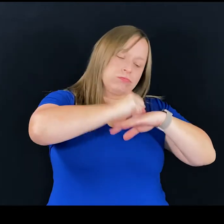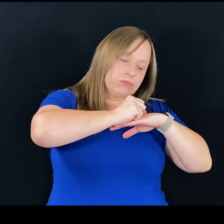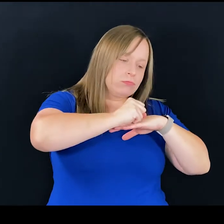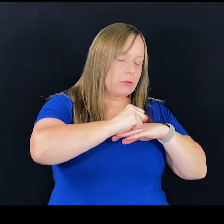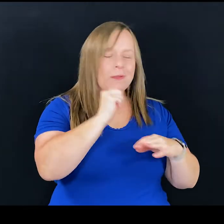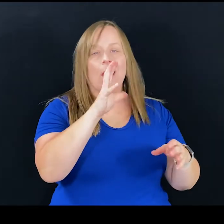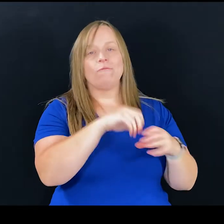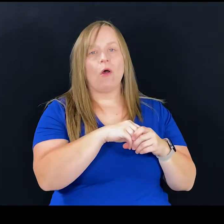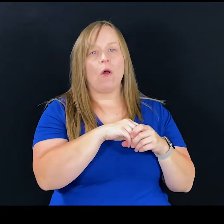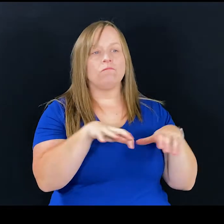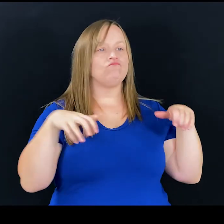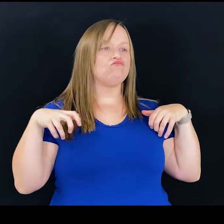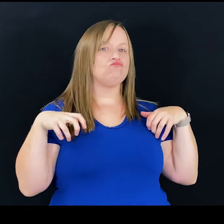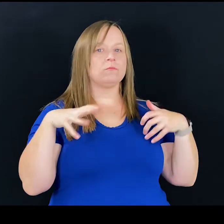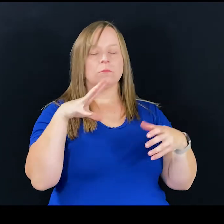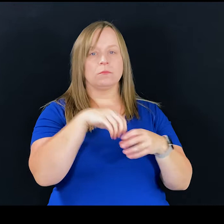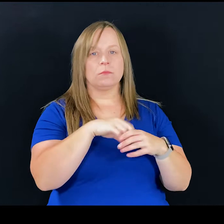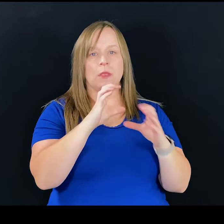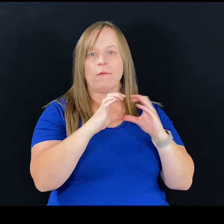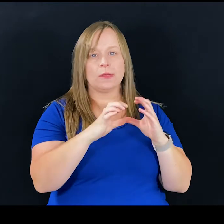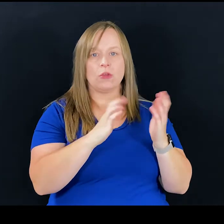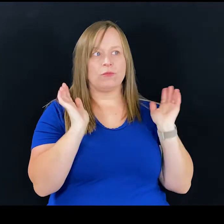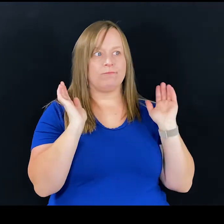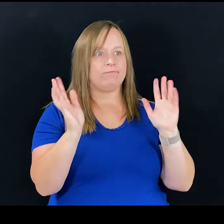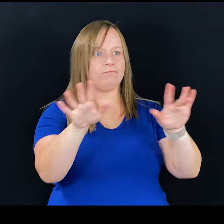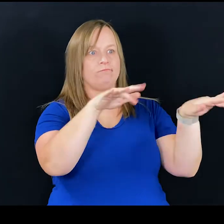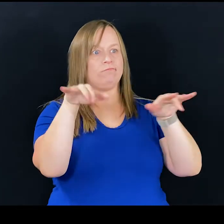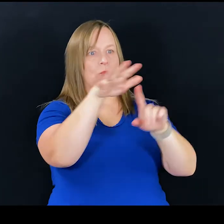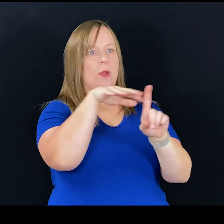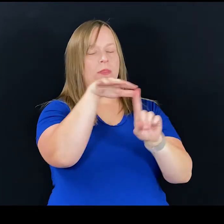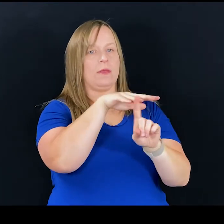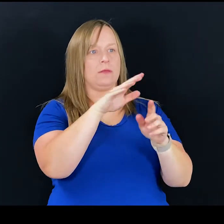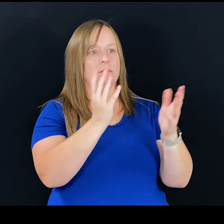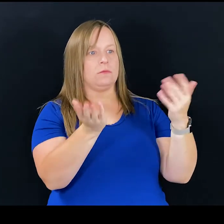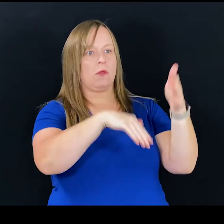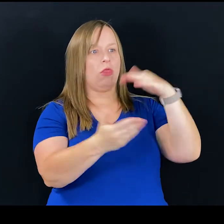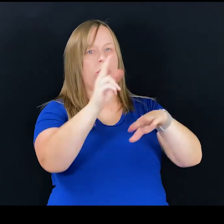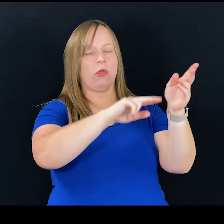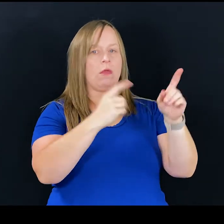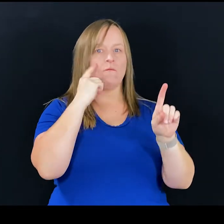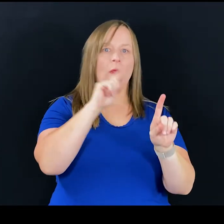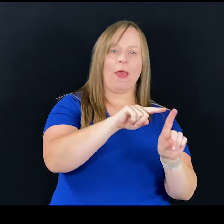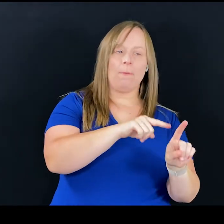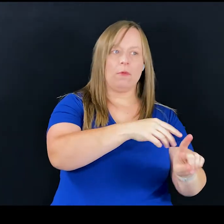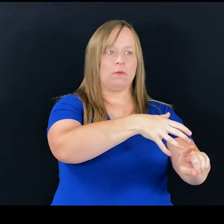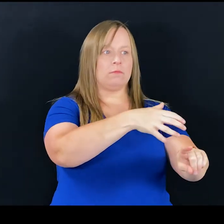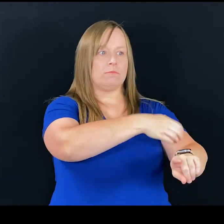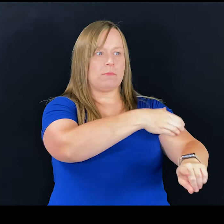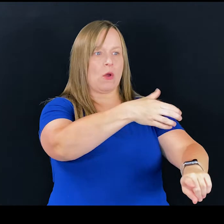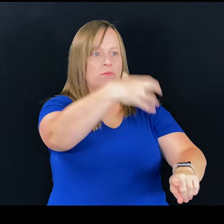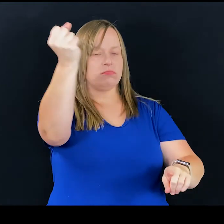heads on the tables that weren't involved in the conversation going around them. People were speaking over them and for